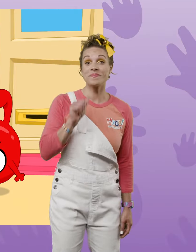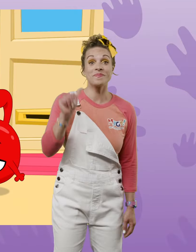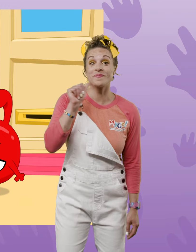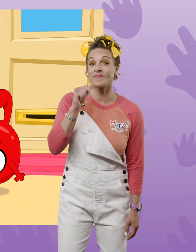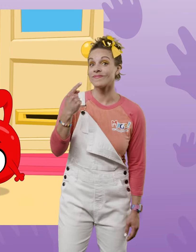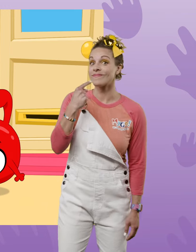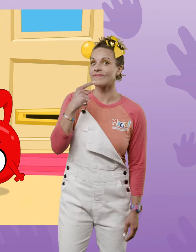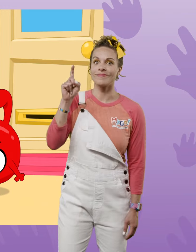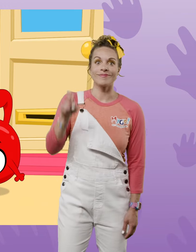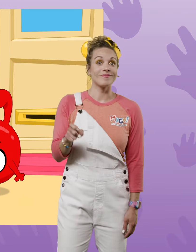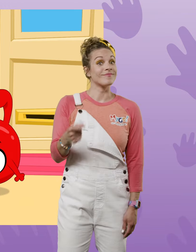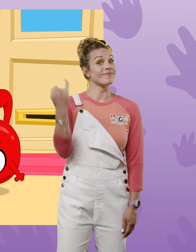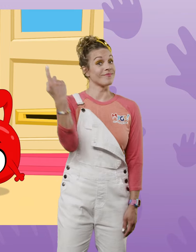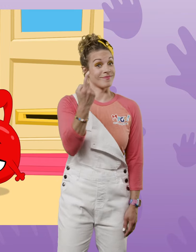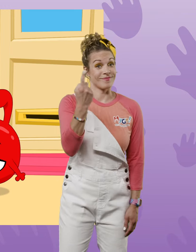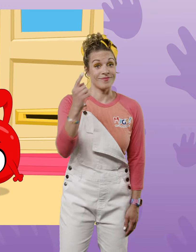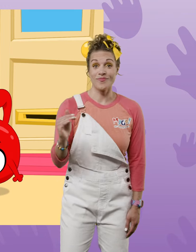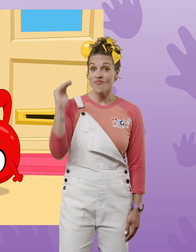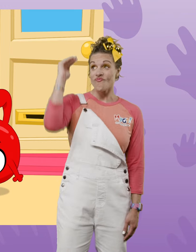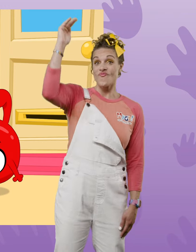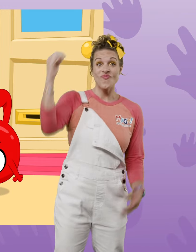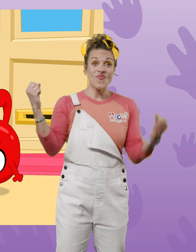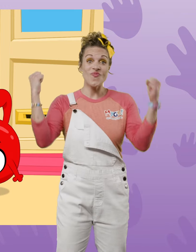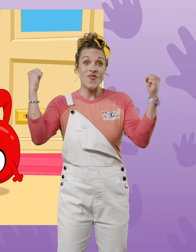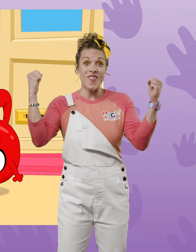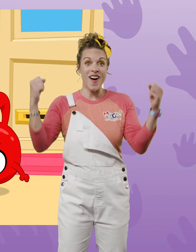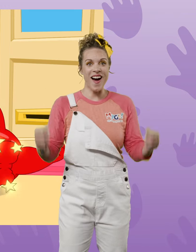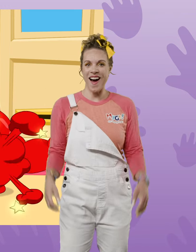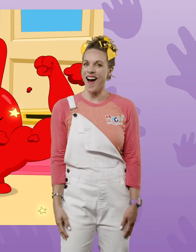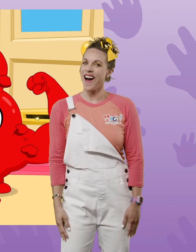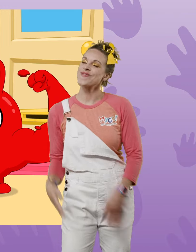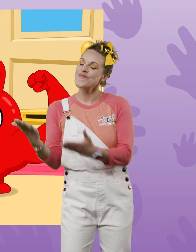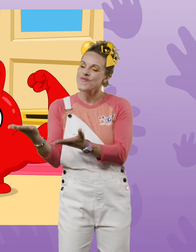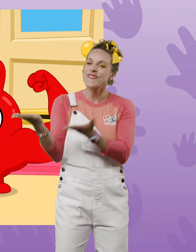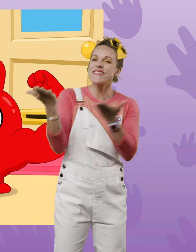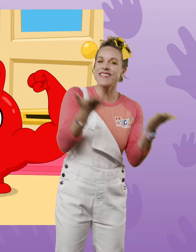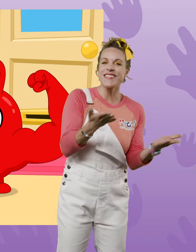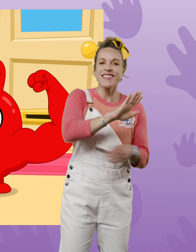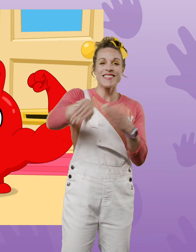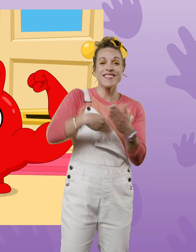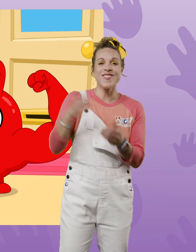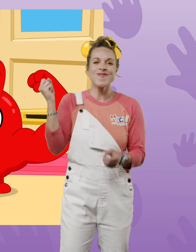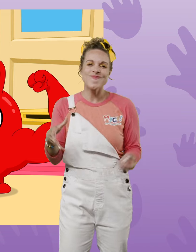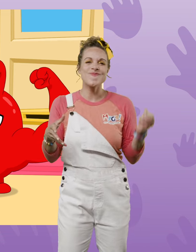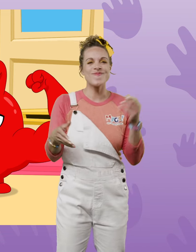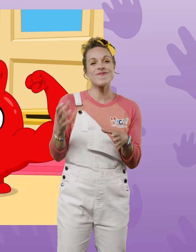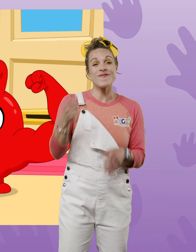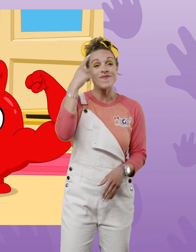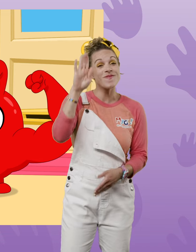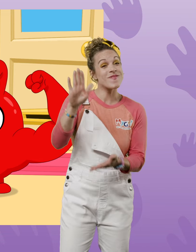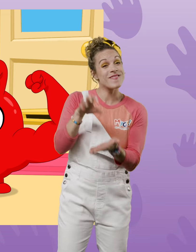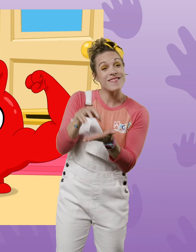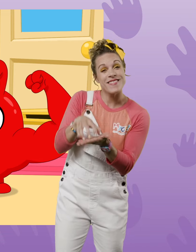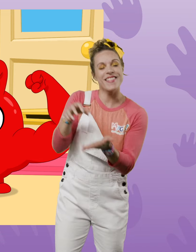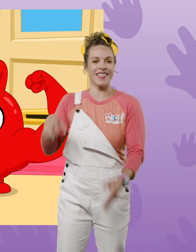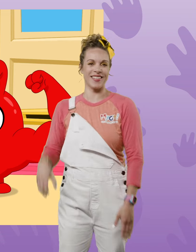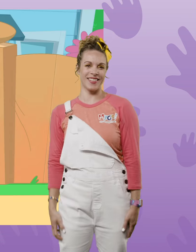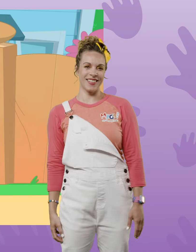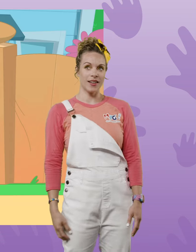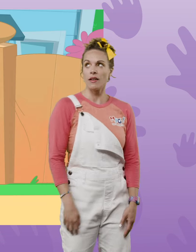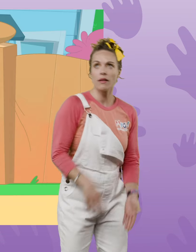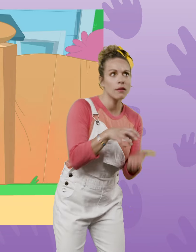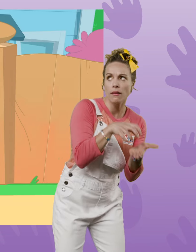Aunt Augustine said she needs someone big and strong to carry all the ingredients for her